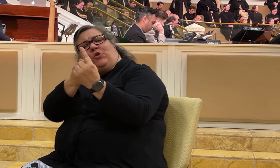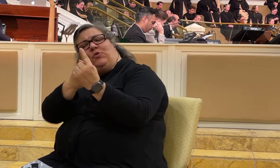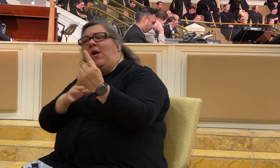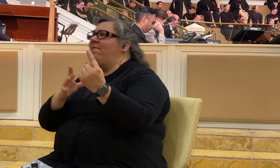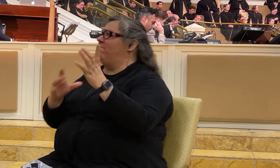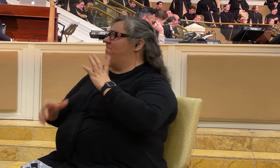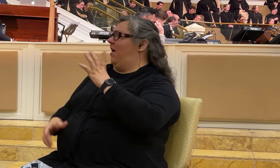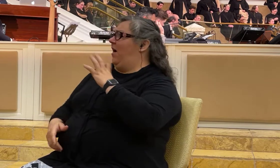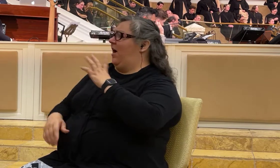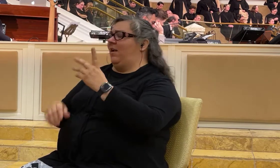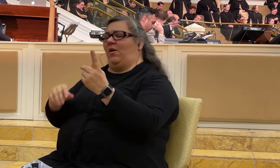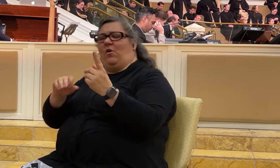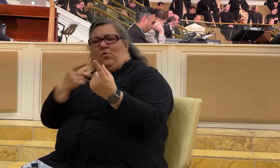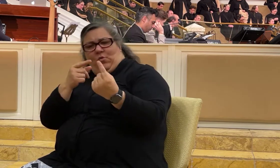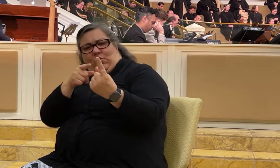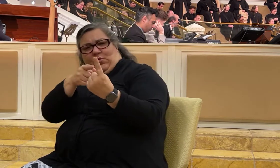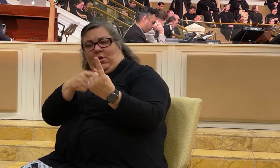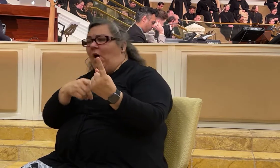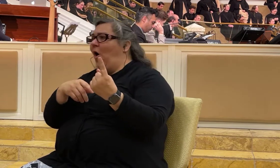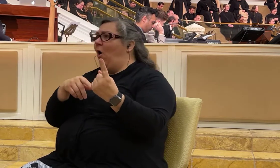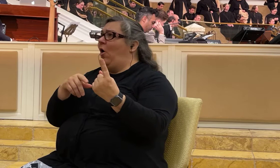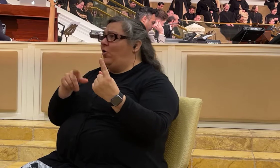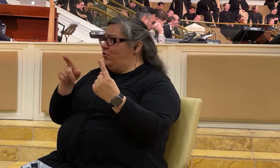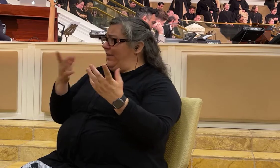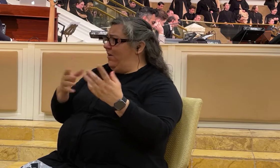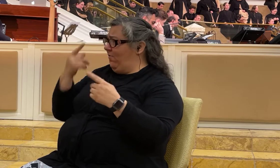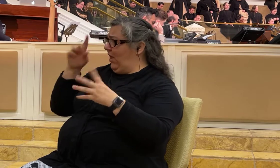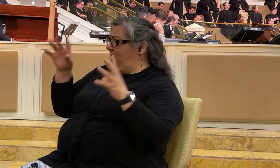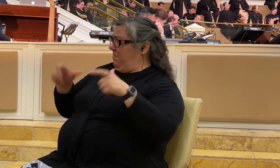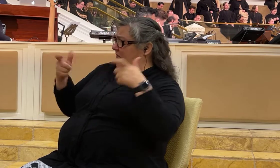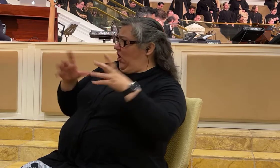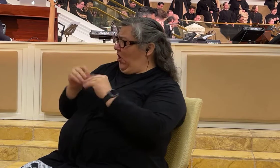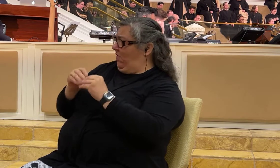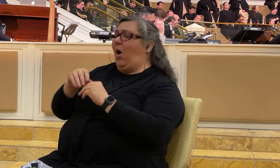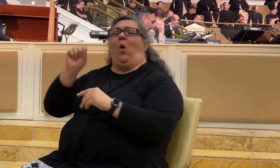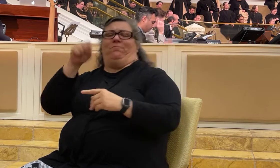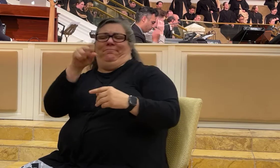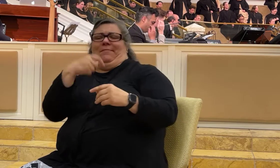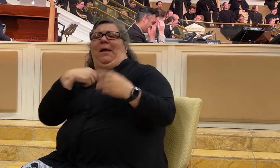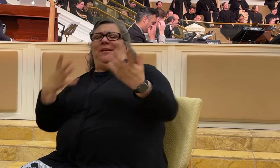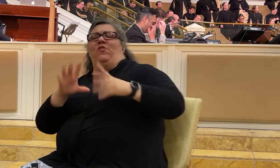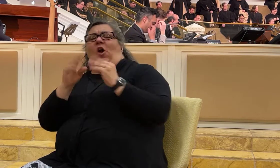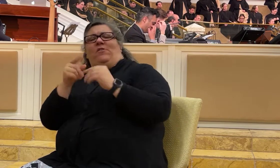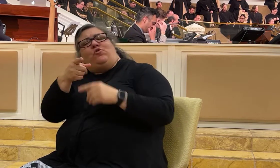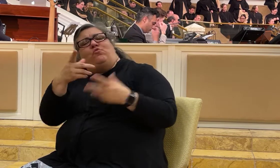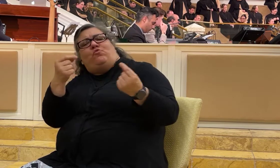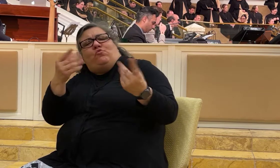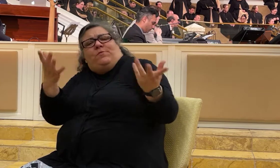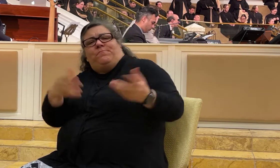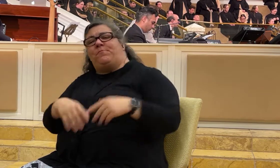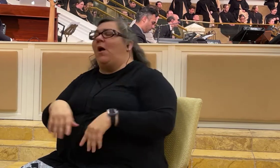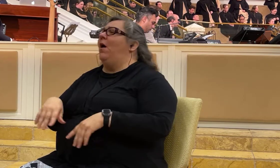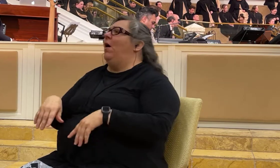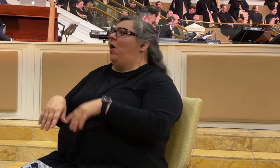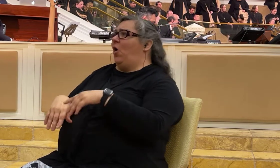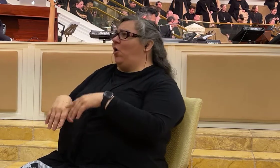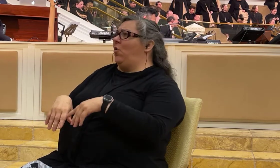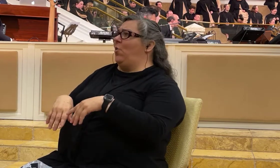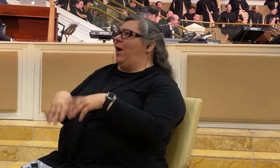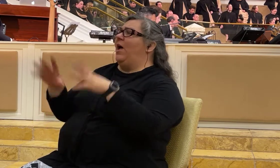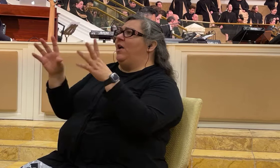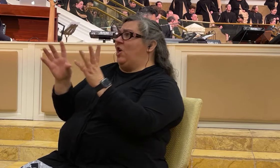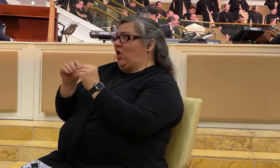doing? She said, well, she said, are you with the conference? Yeah. So I said, what are you doing? She said, there's a conference